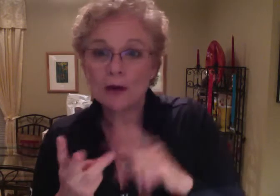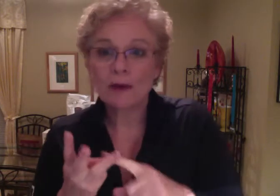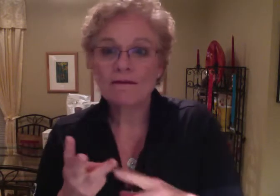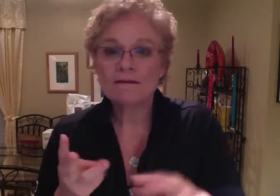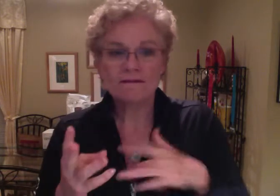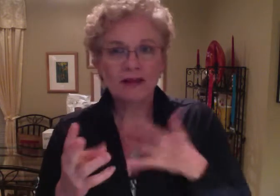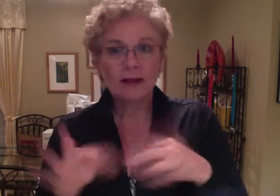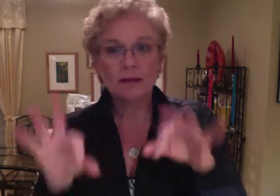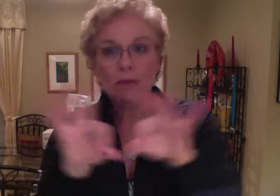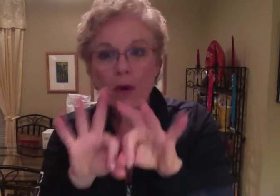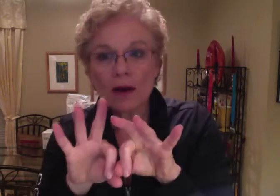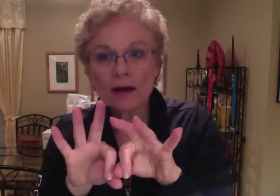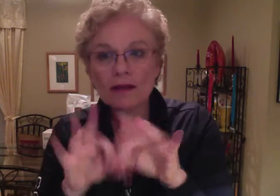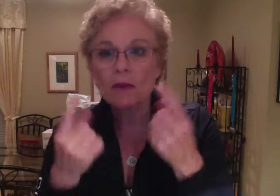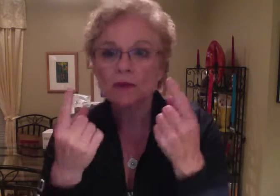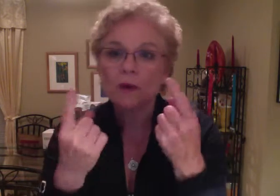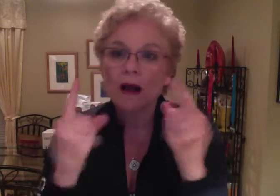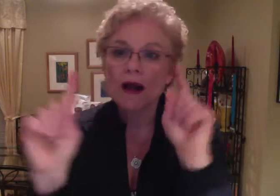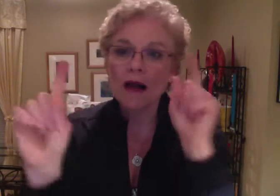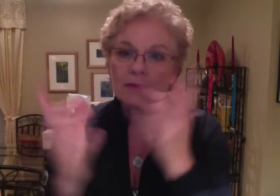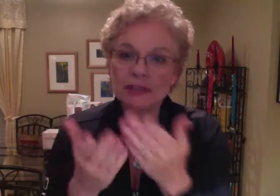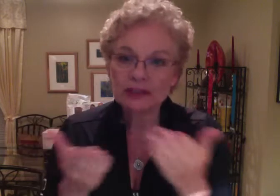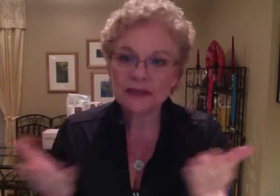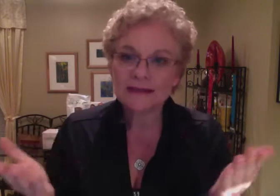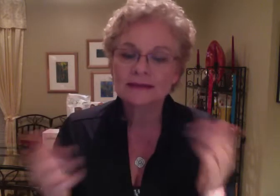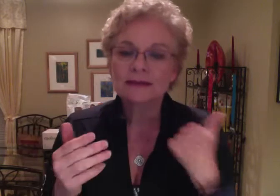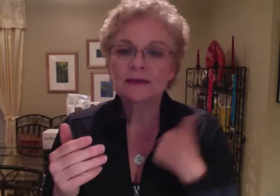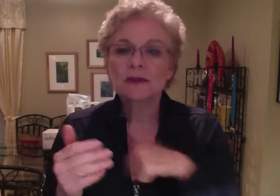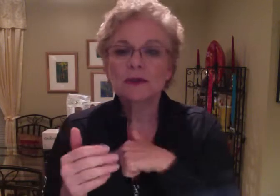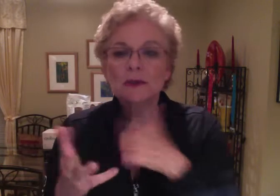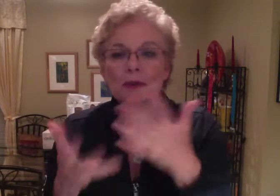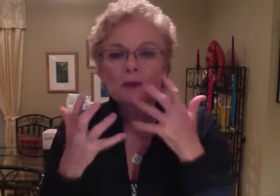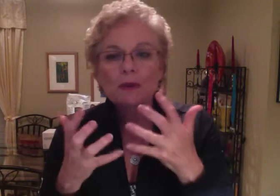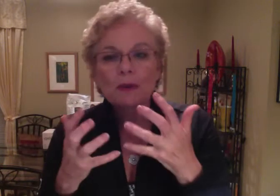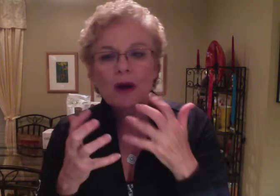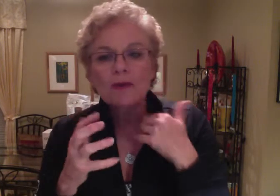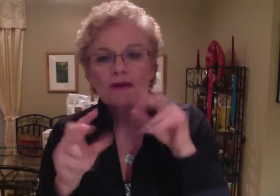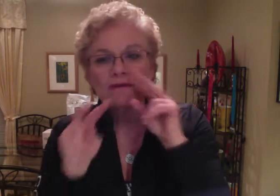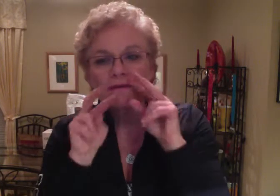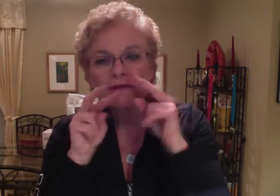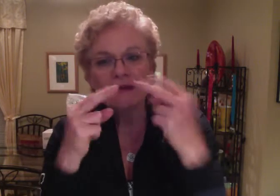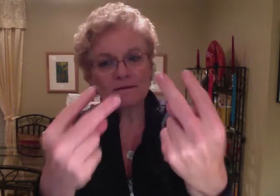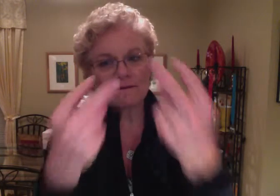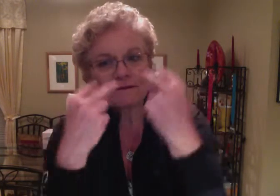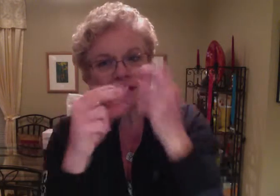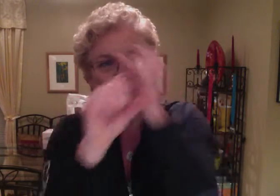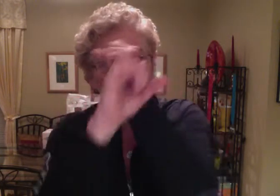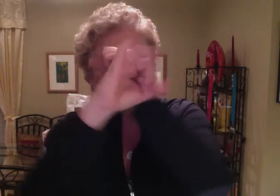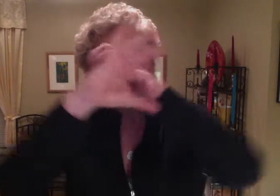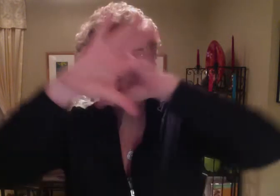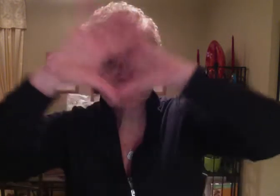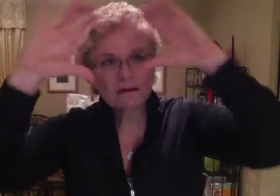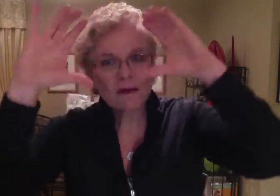They want to accomplish. We want to have that vision of ourselves that we think would be a great vision of us, whether